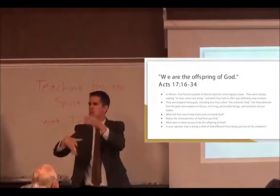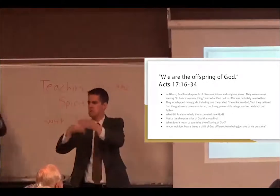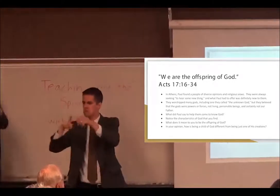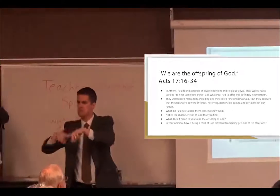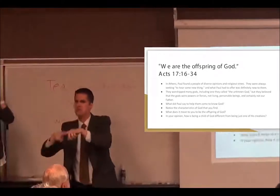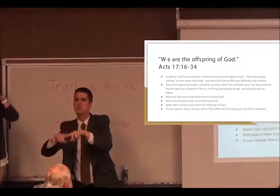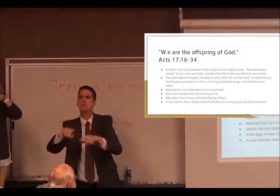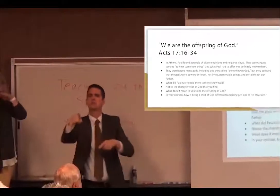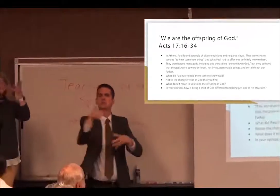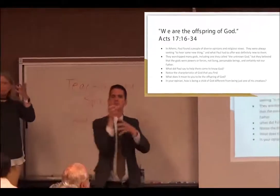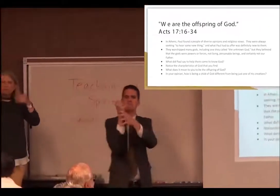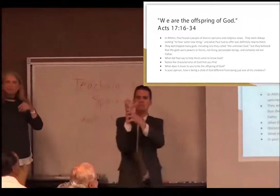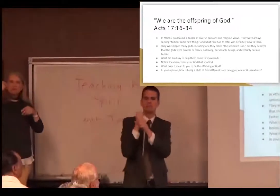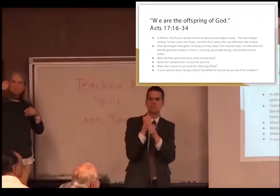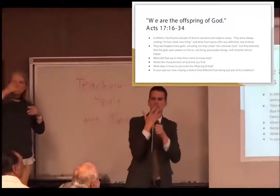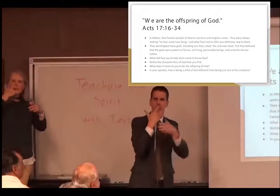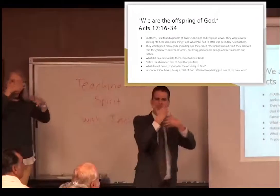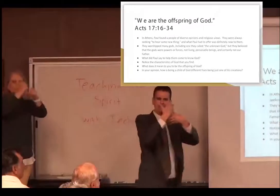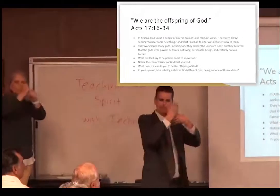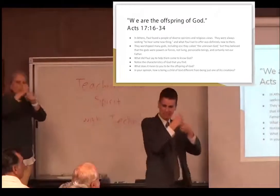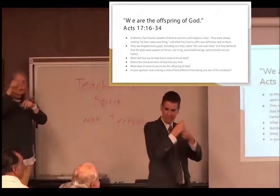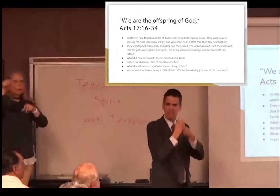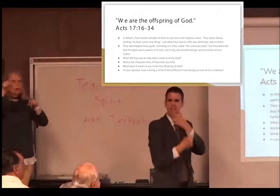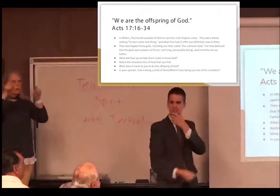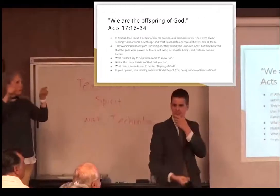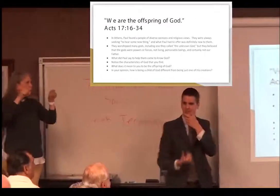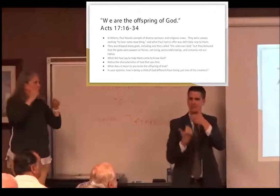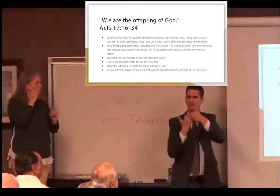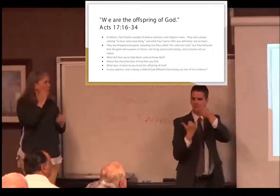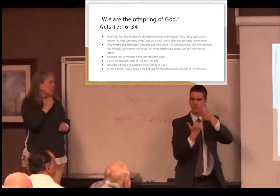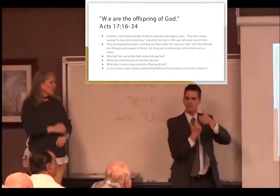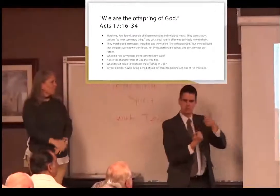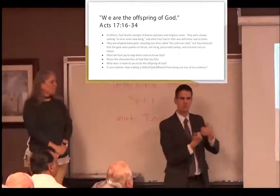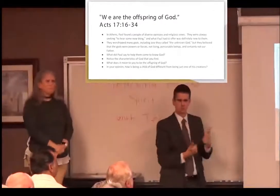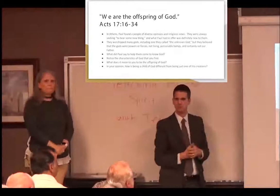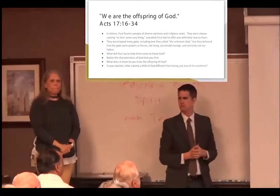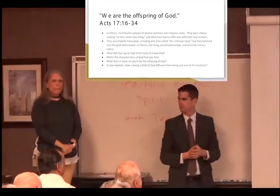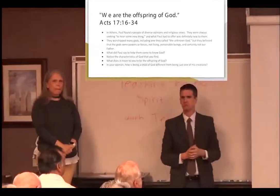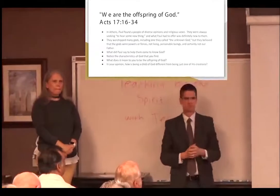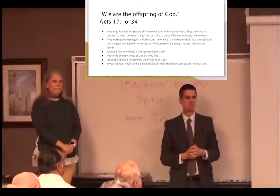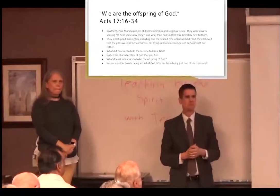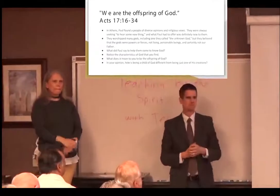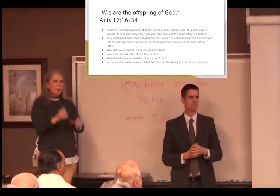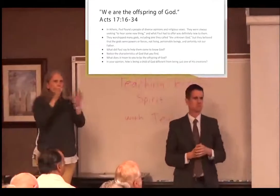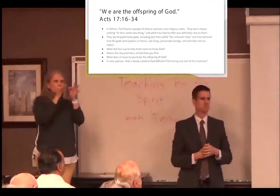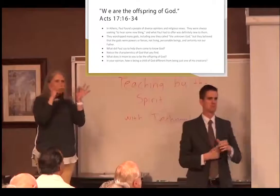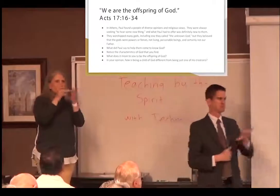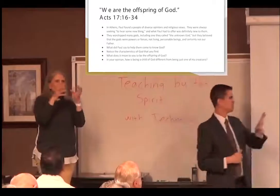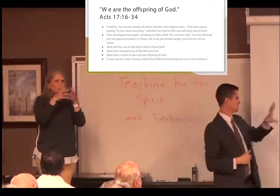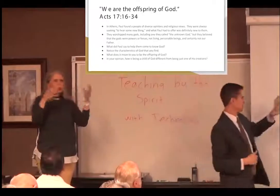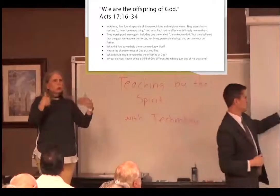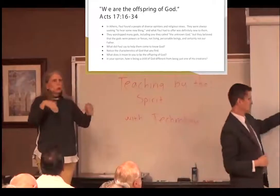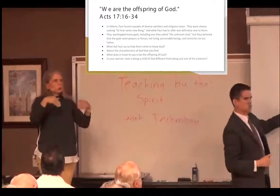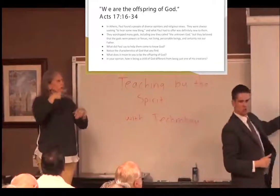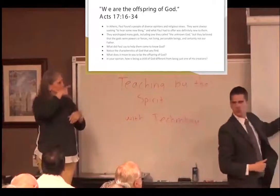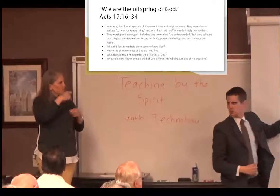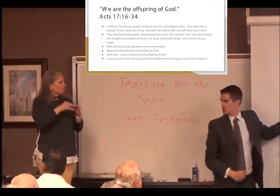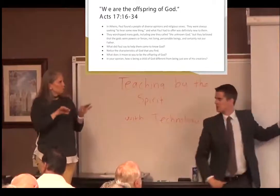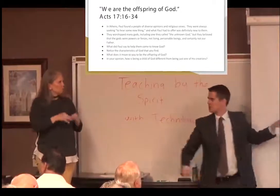it would depend, I think it would add. I think condensing it, that's maybe a little bit too much. Those sentences